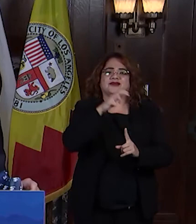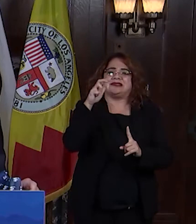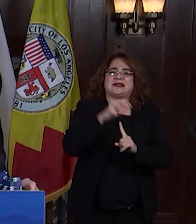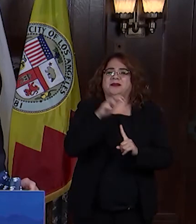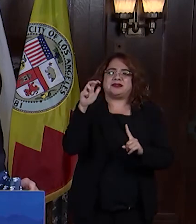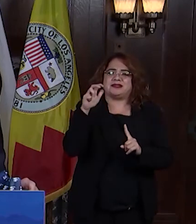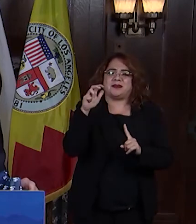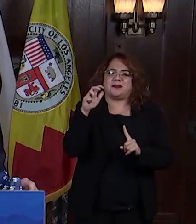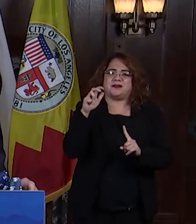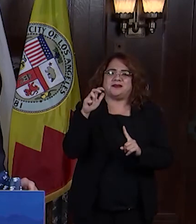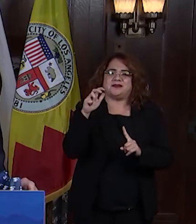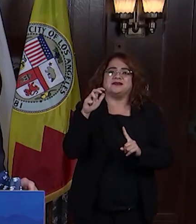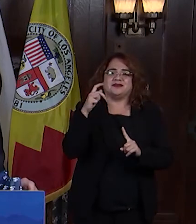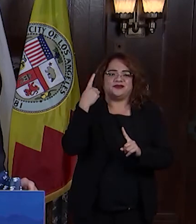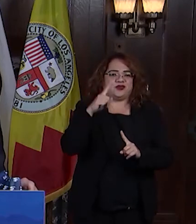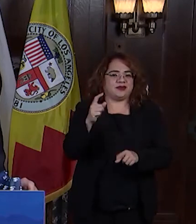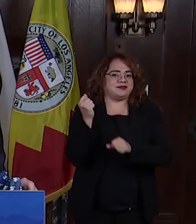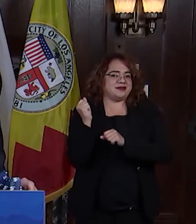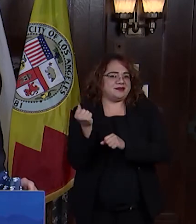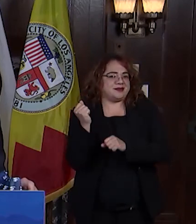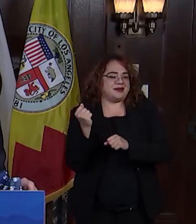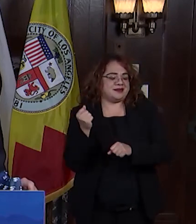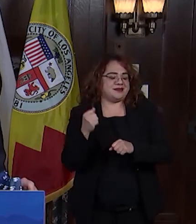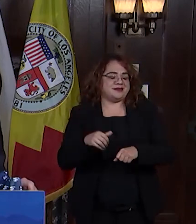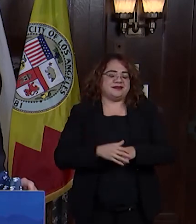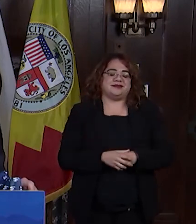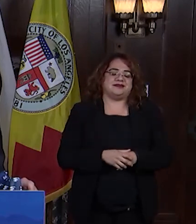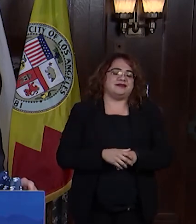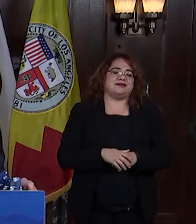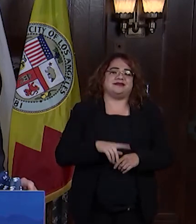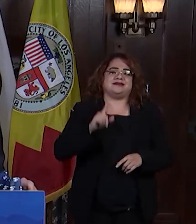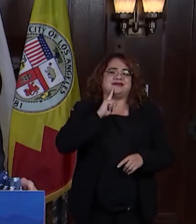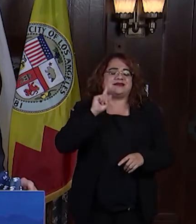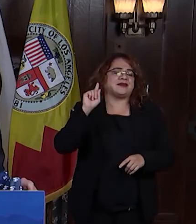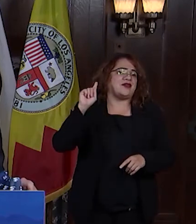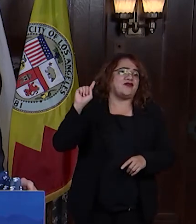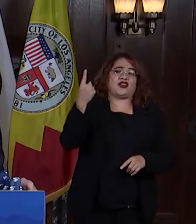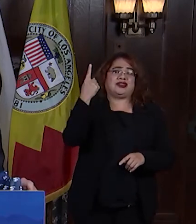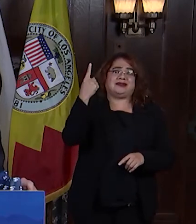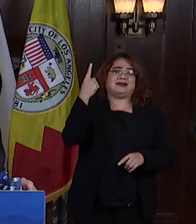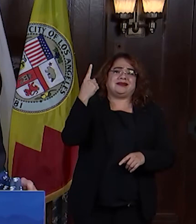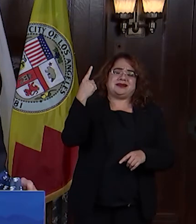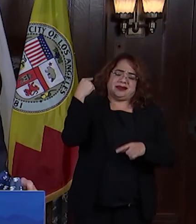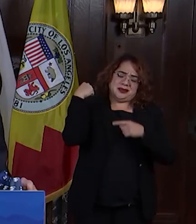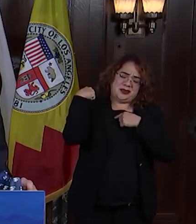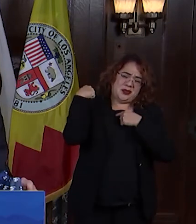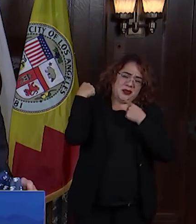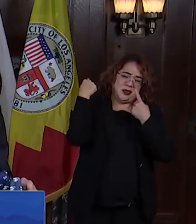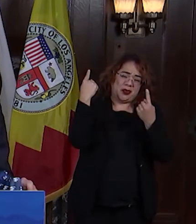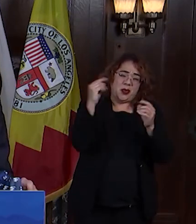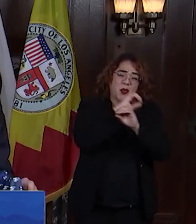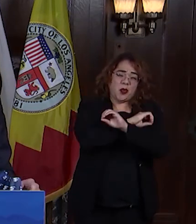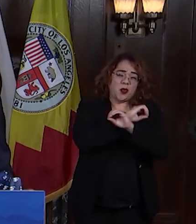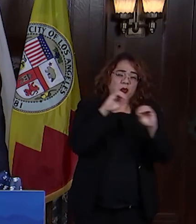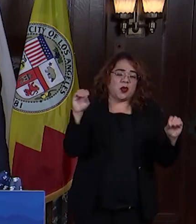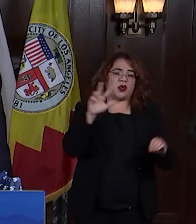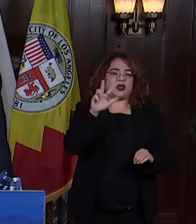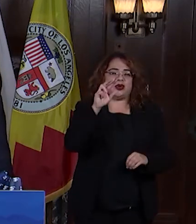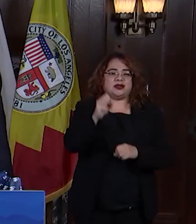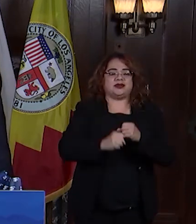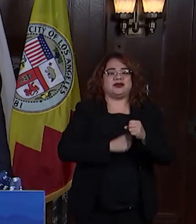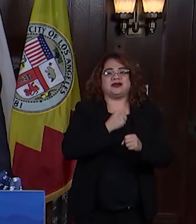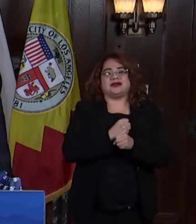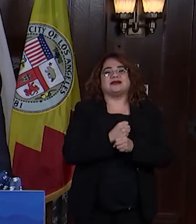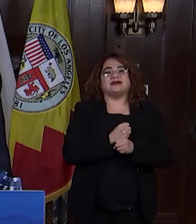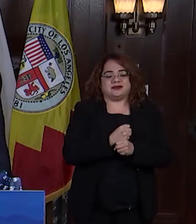campeonato en la Serie Mundial, el primero en 32 años. Este equipo